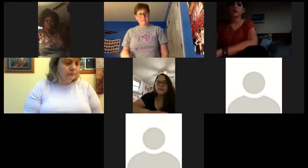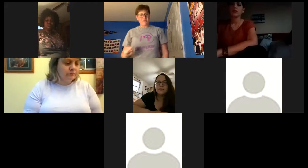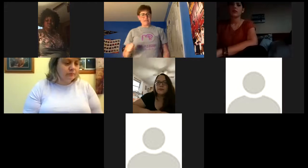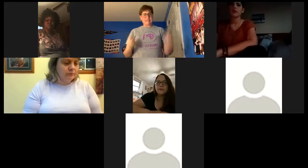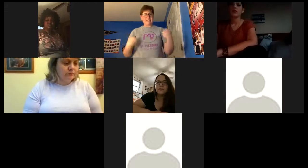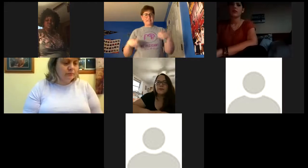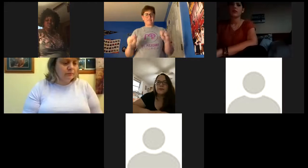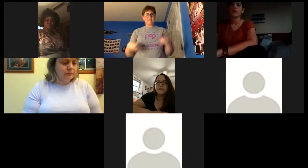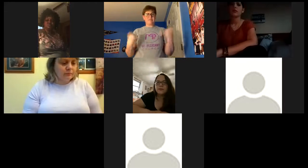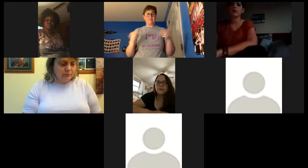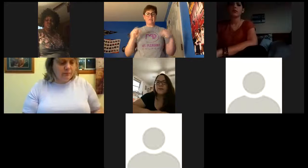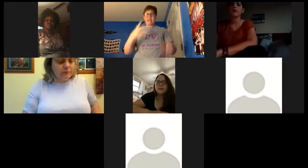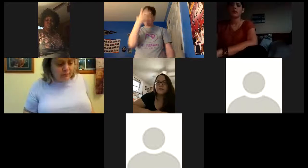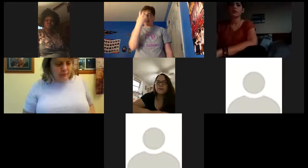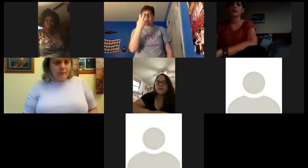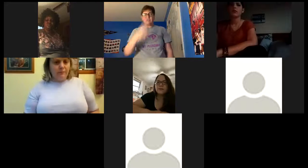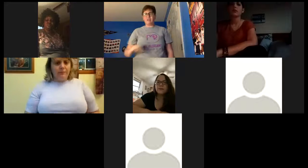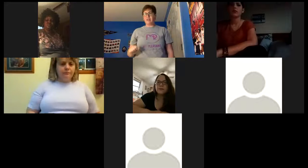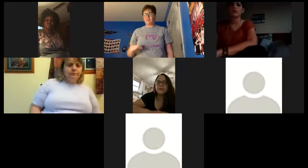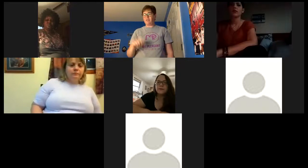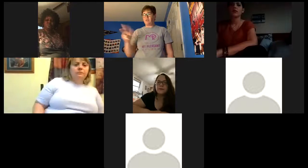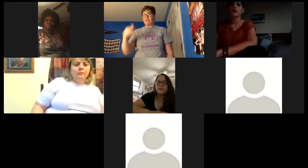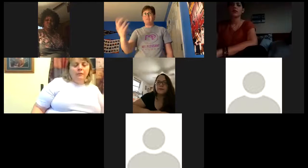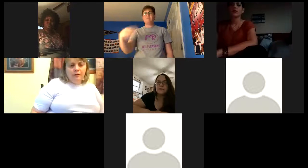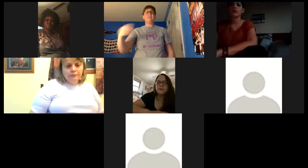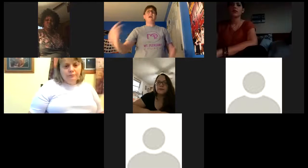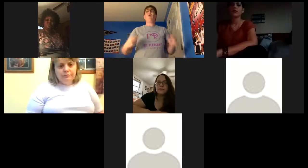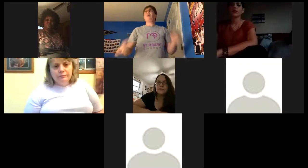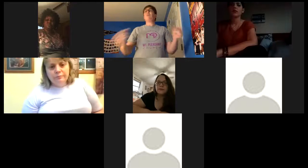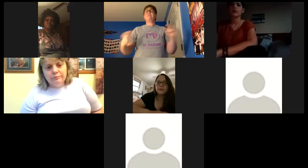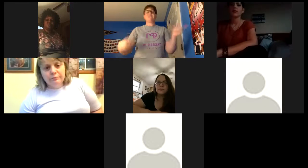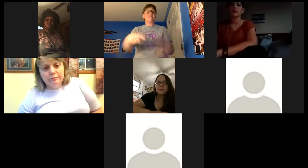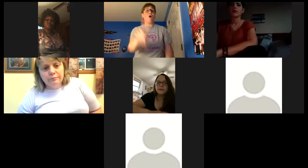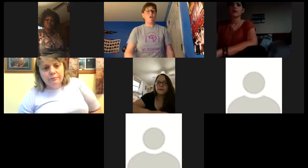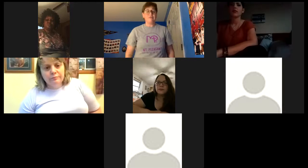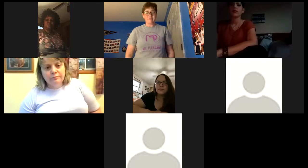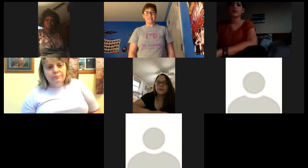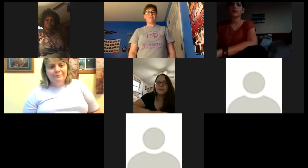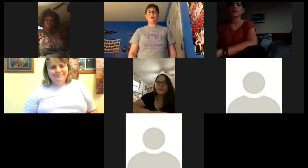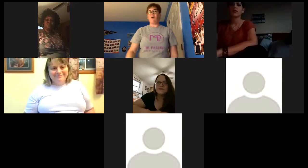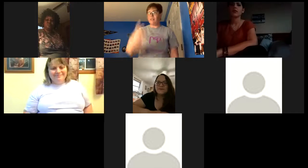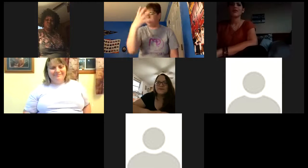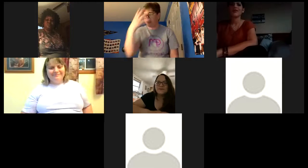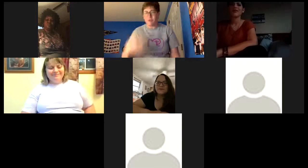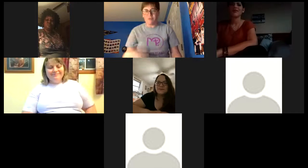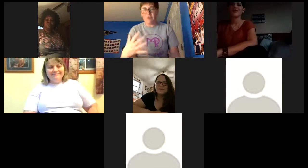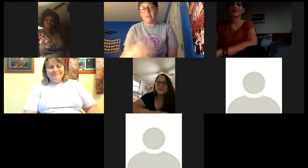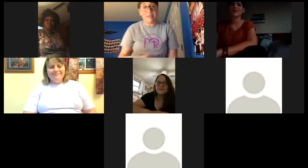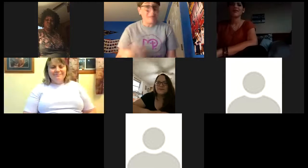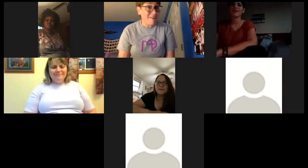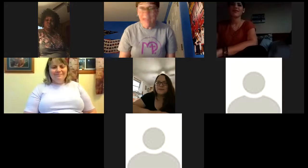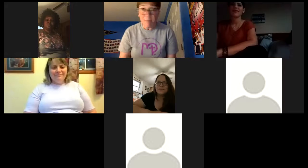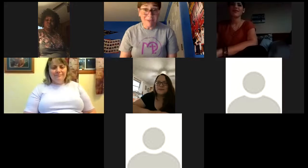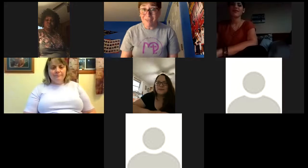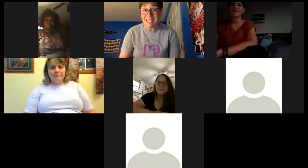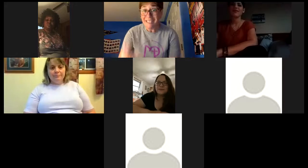Does that one make sense? I was kind of thinking of the green, oh gosh, what's his name? The Hulk. I was thinking of the Hulk. It goes from all of a sudden